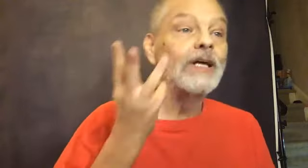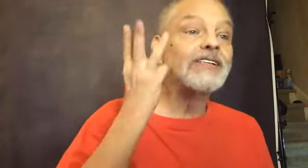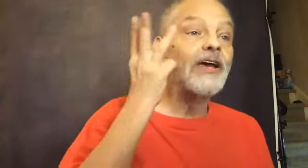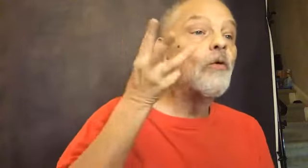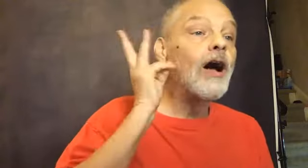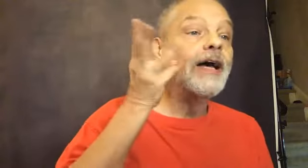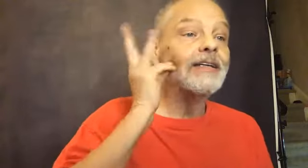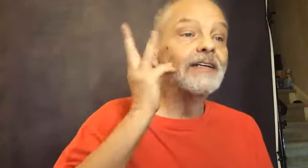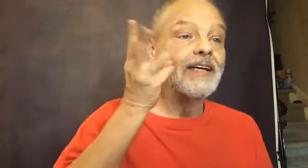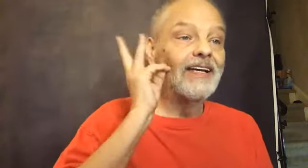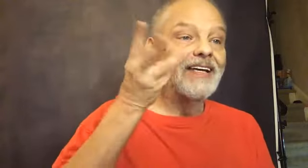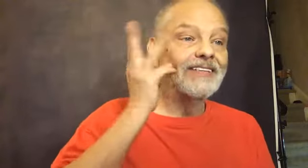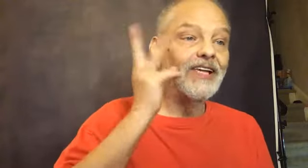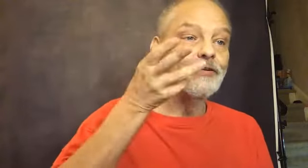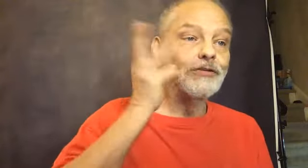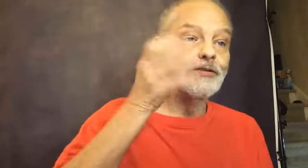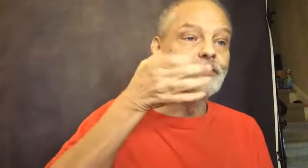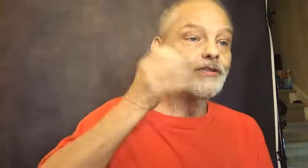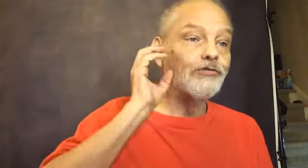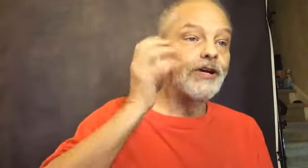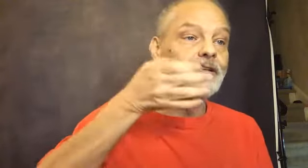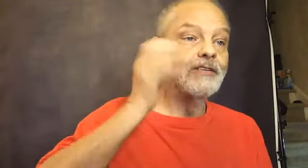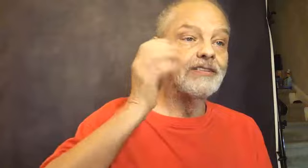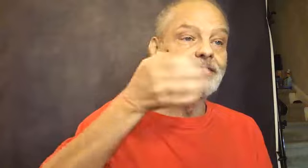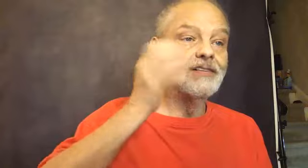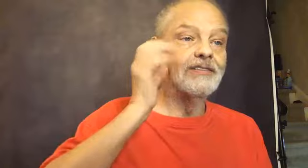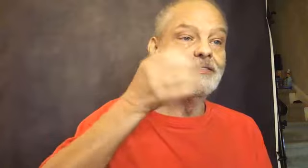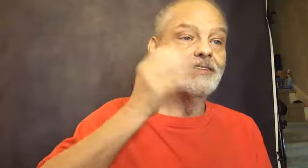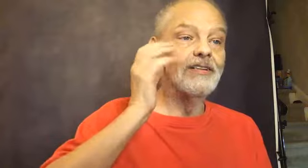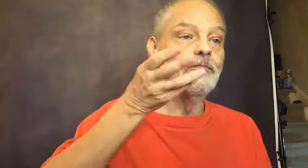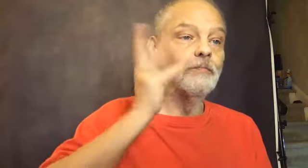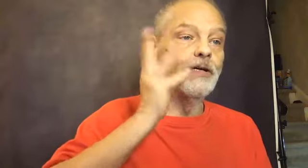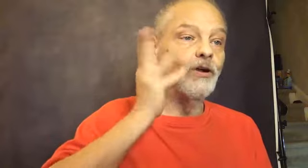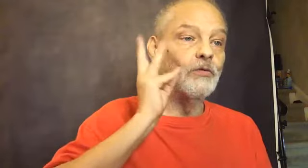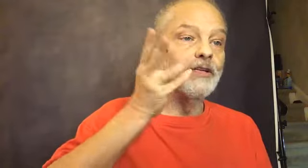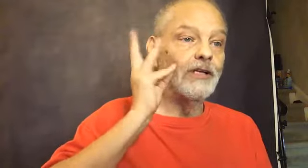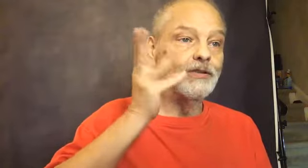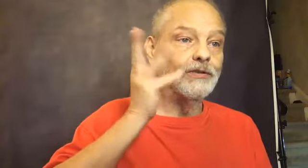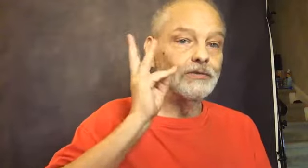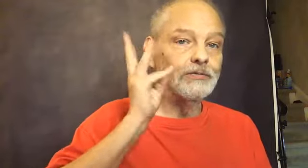Wednesday, wine is like you're drinking, but only with a W.